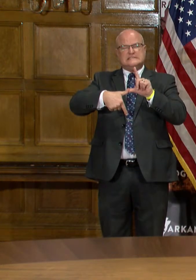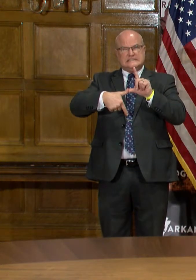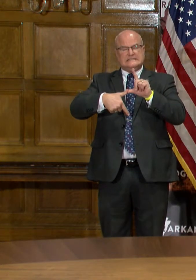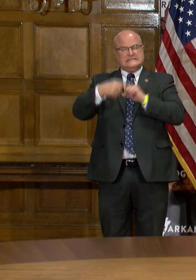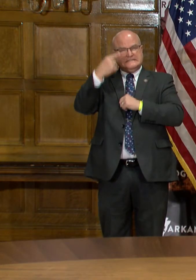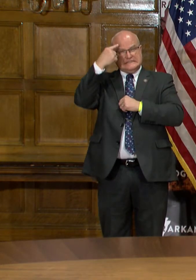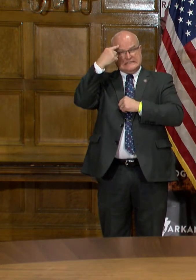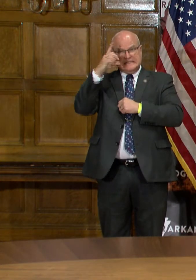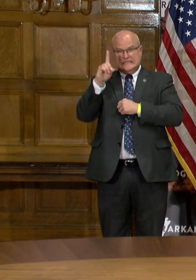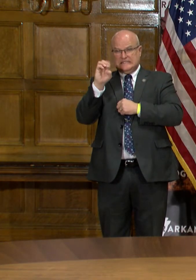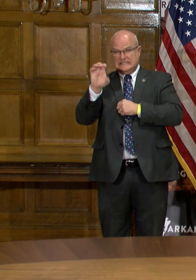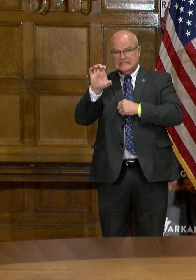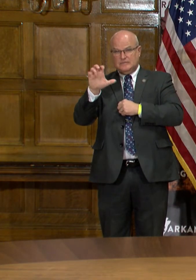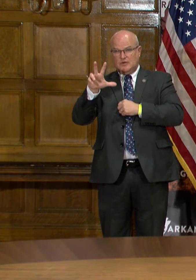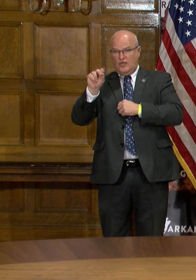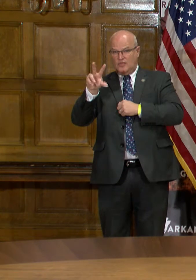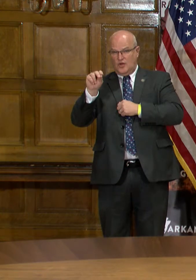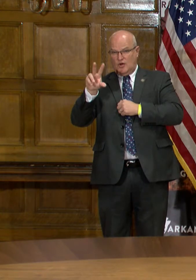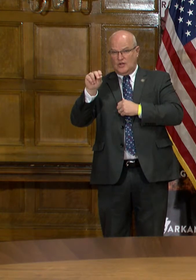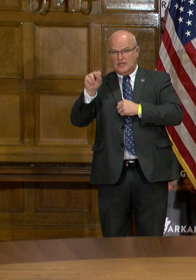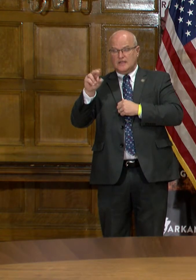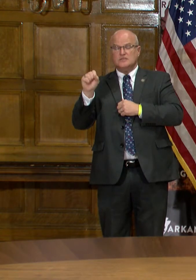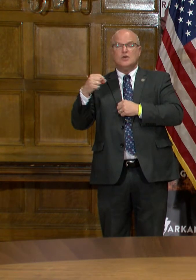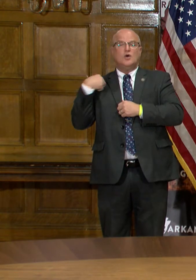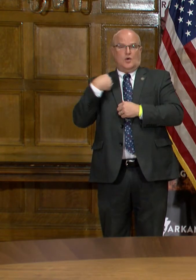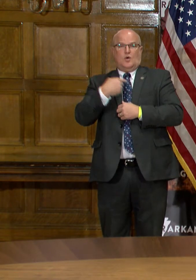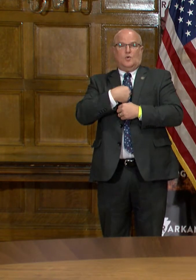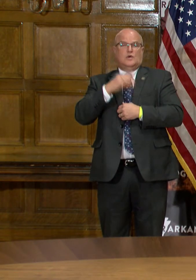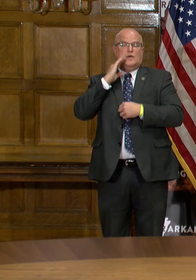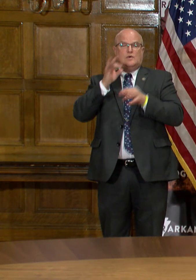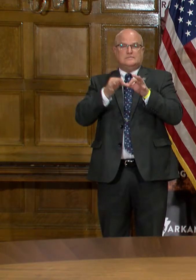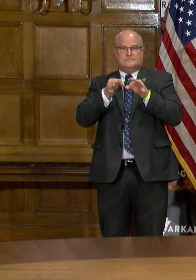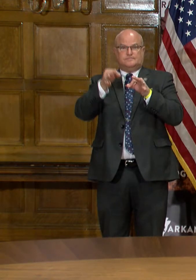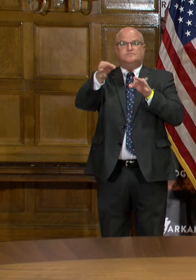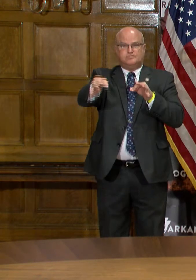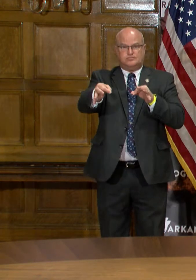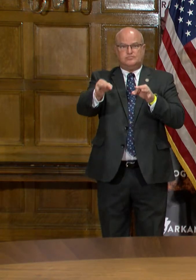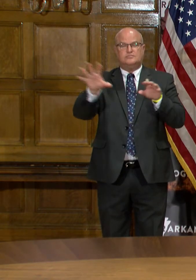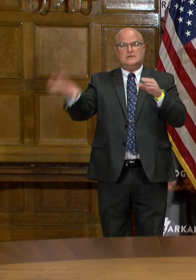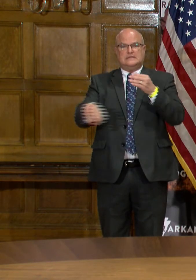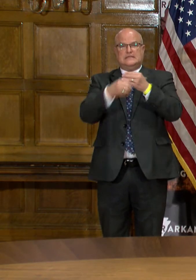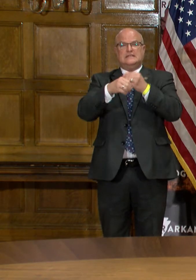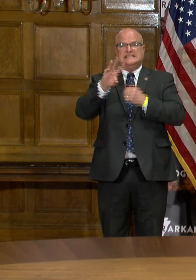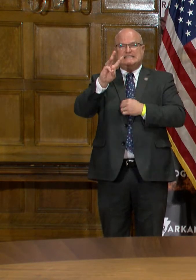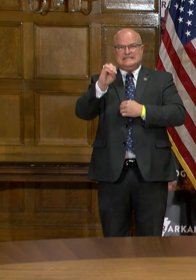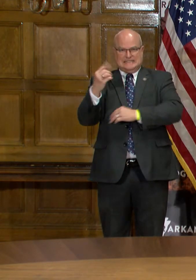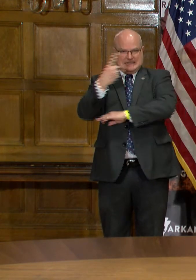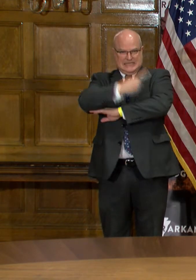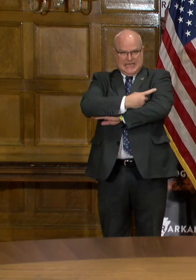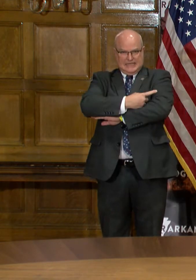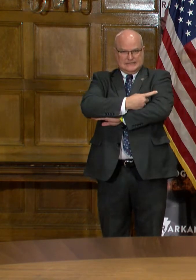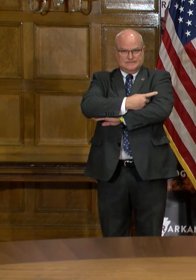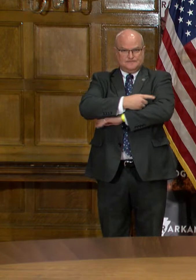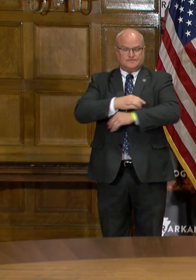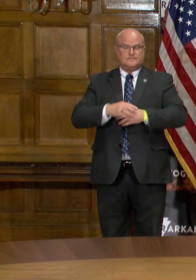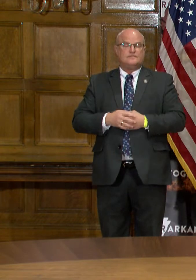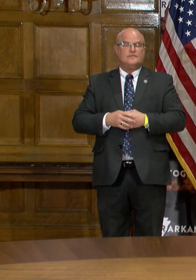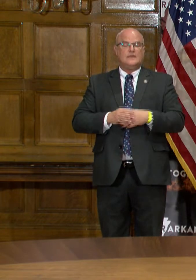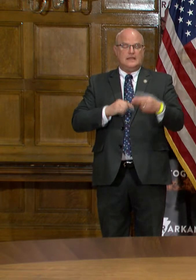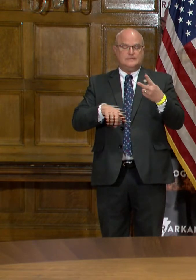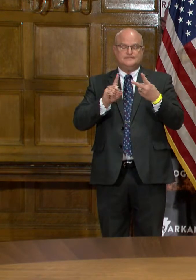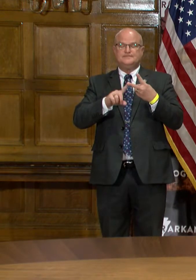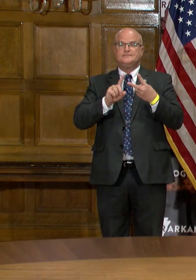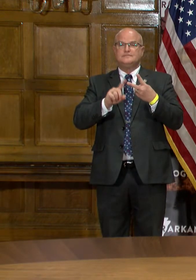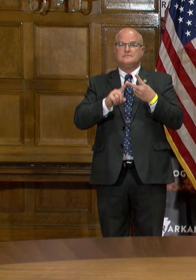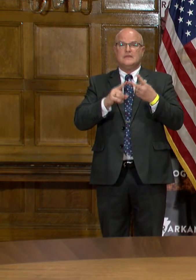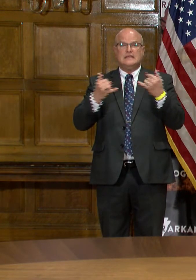believe it was December 30th, and so we are extending that for an additional 60 days. Secondly, let